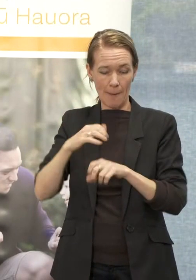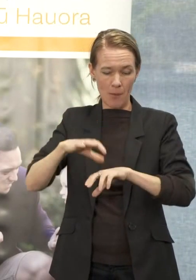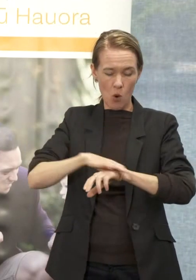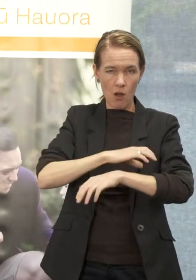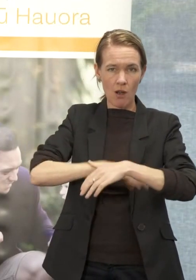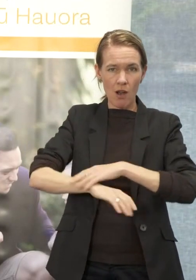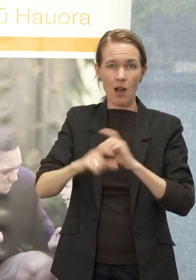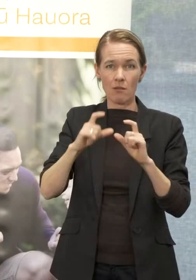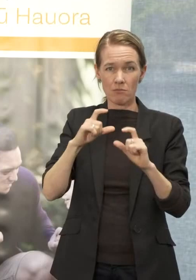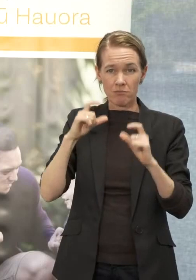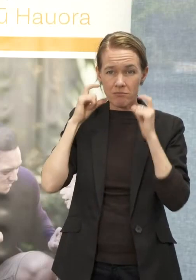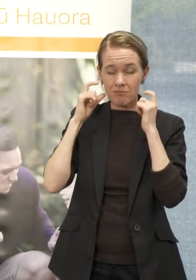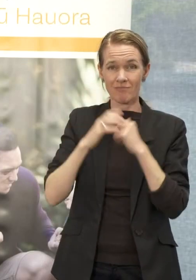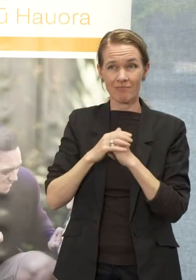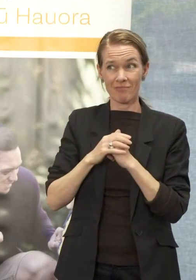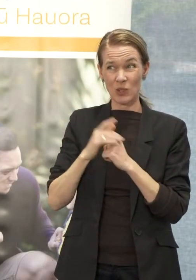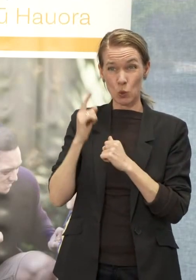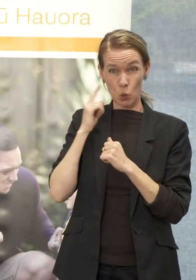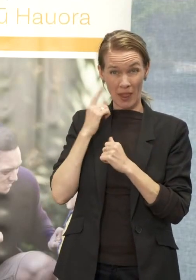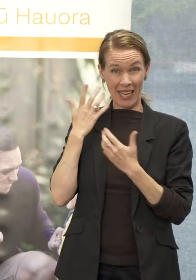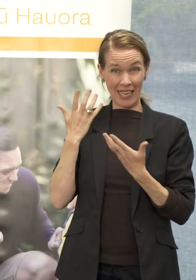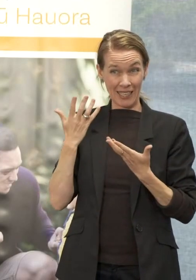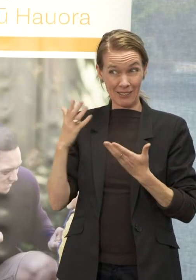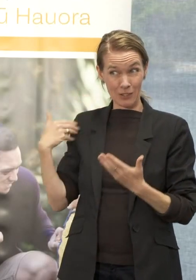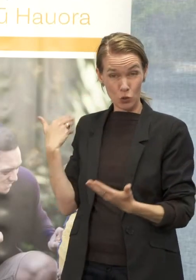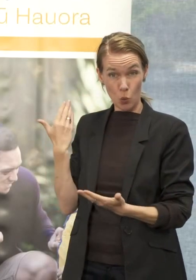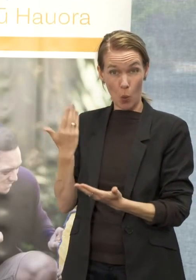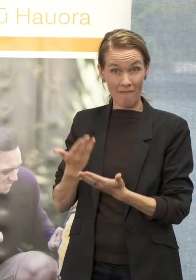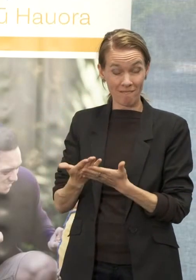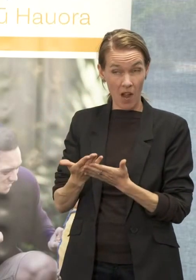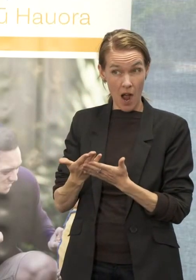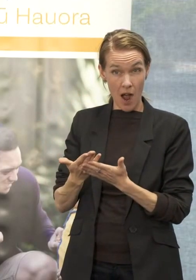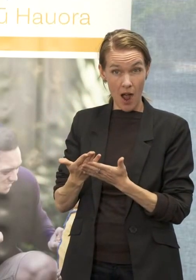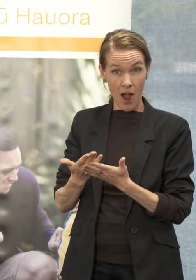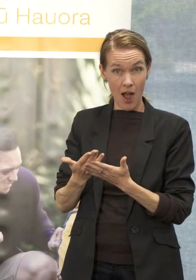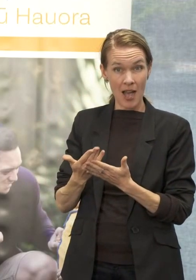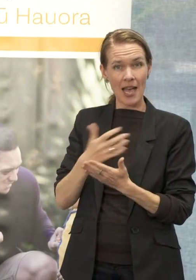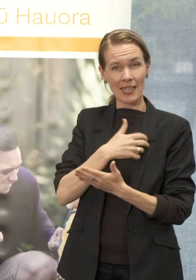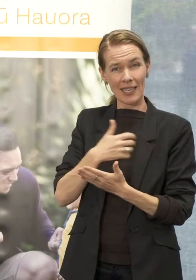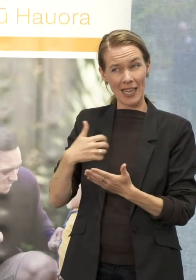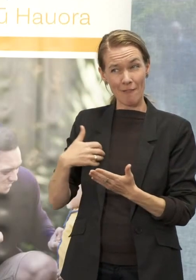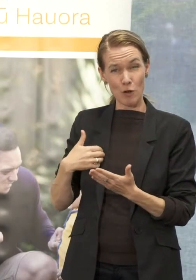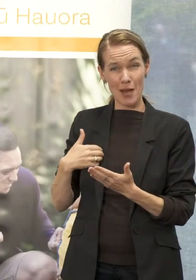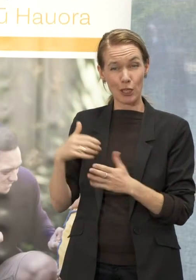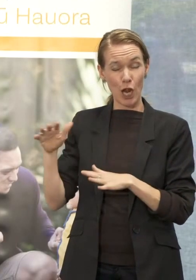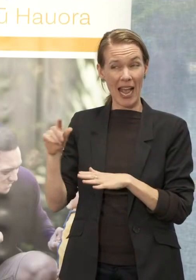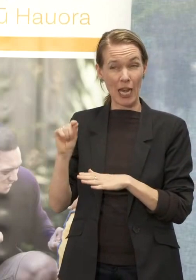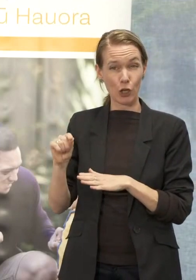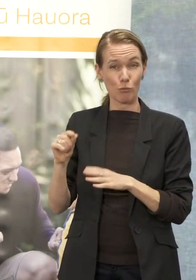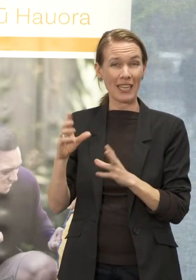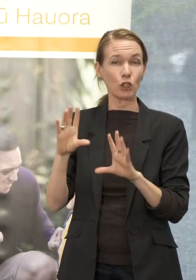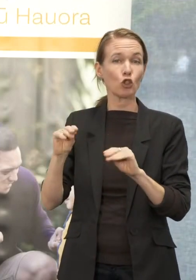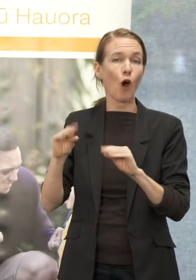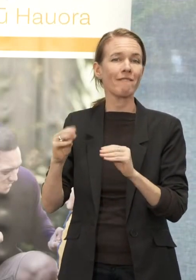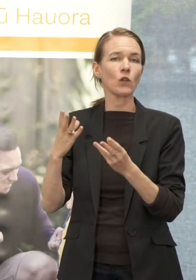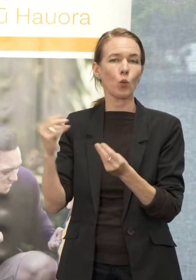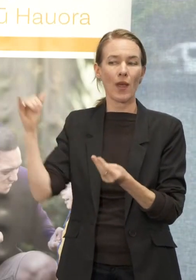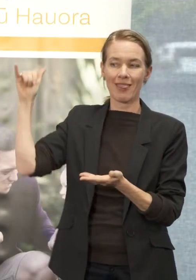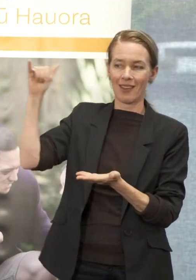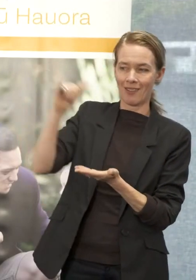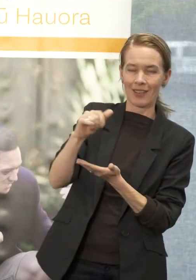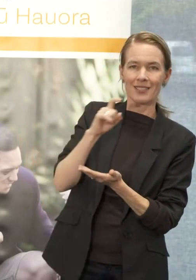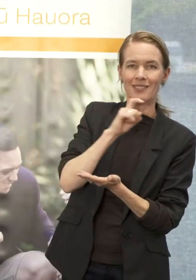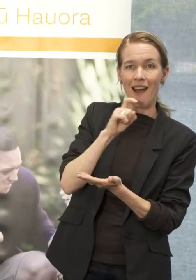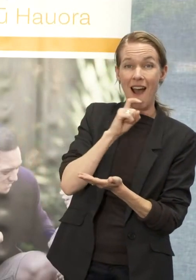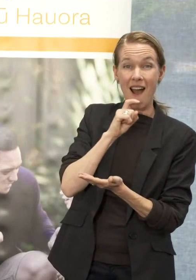crew requirements up until this point, and has that put New Zealand at an unnecessary risk? No, we certainly haven't been